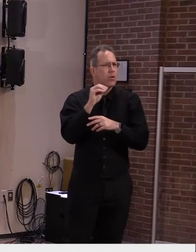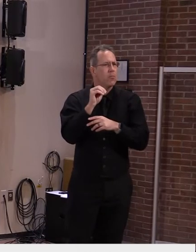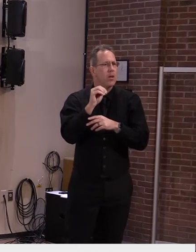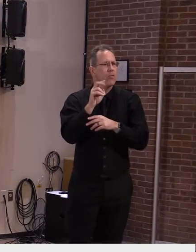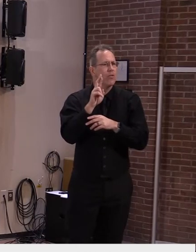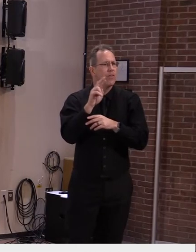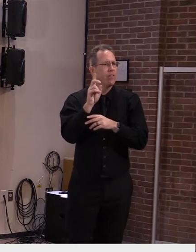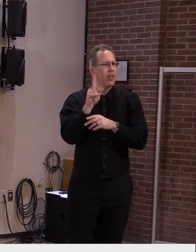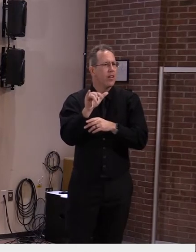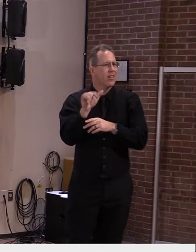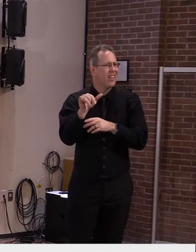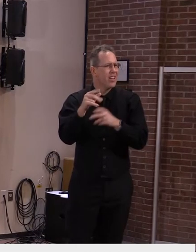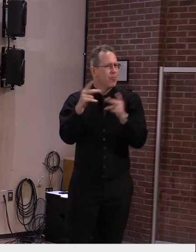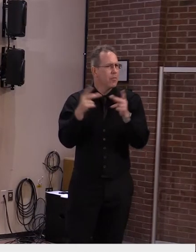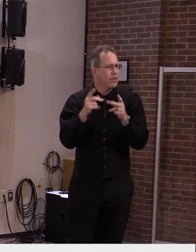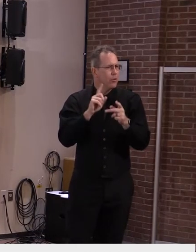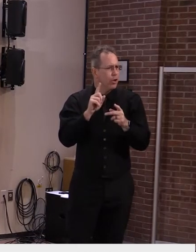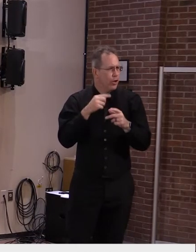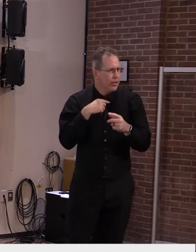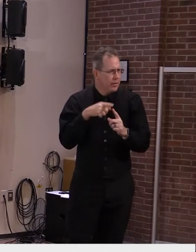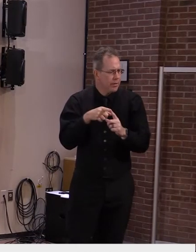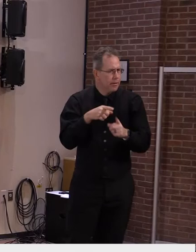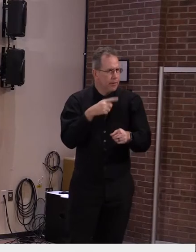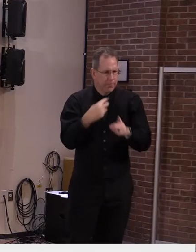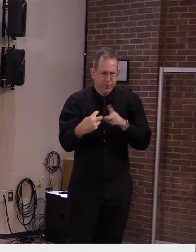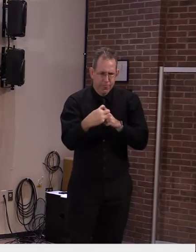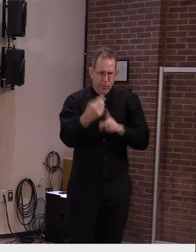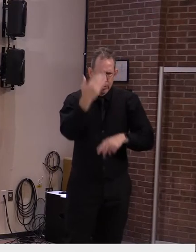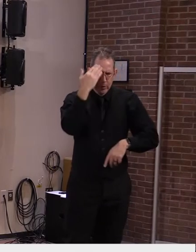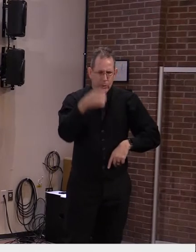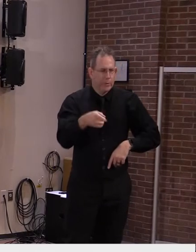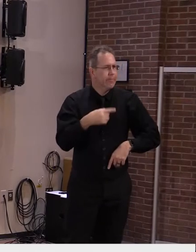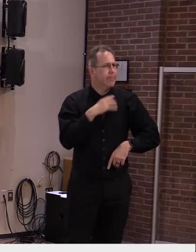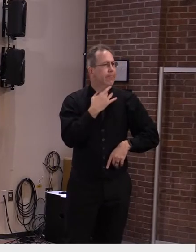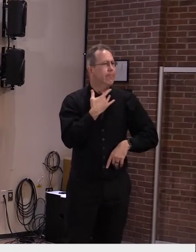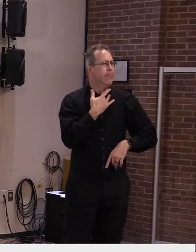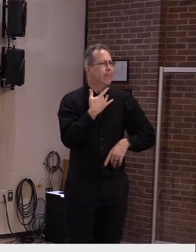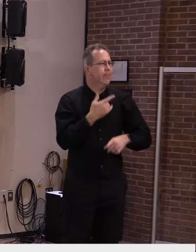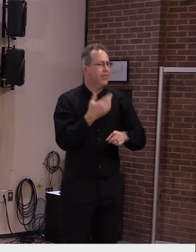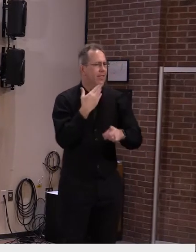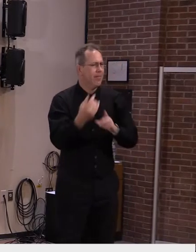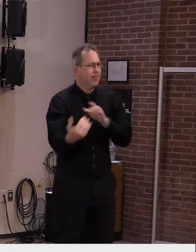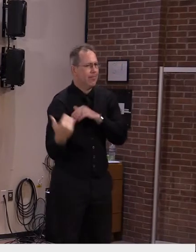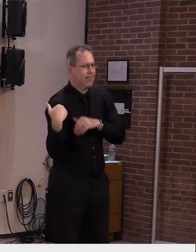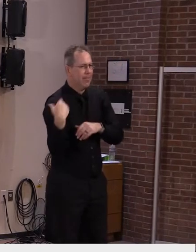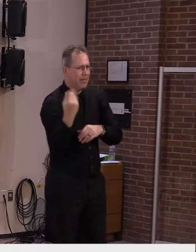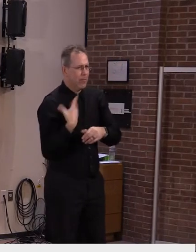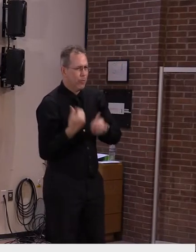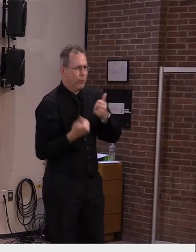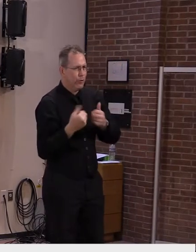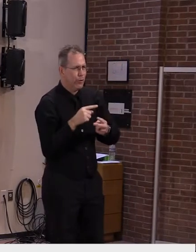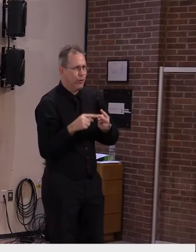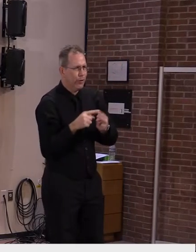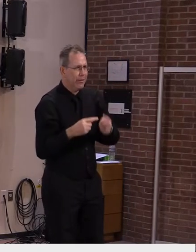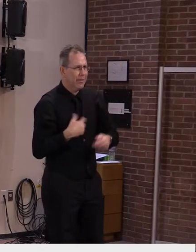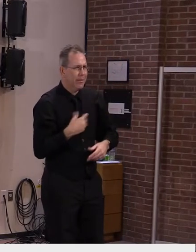didn't realize they were that far ahead, so thank you very much for telling me that they have started the initiation. I